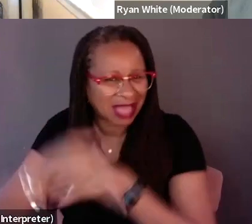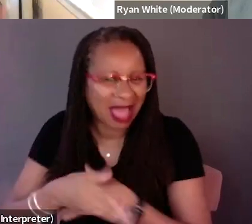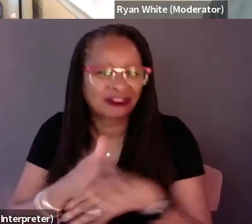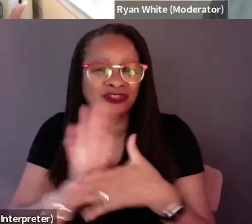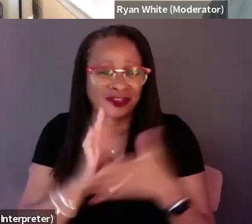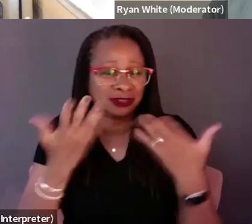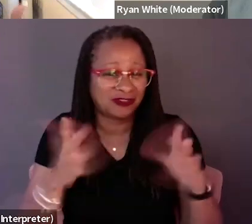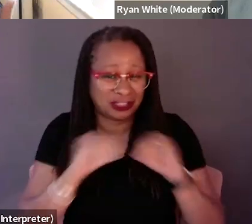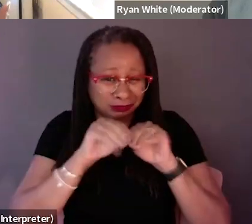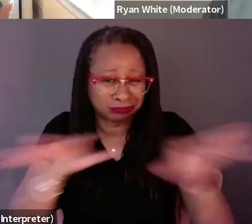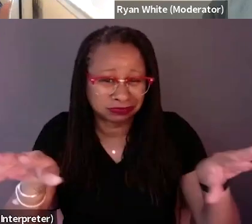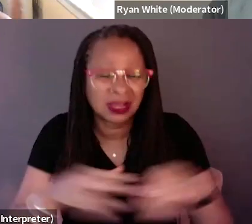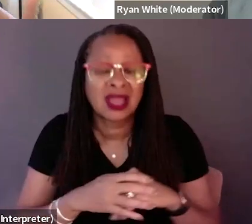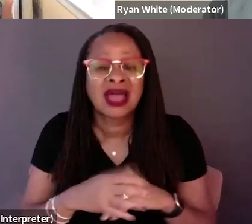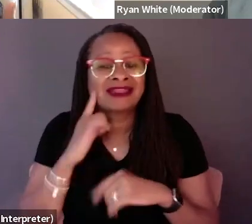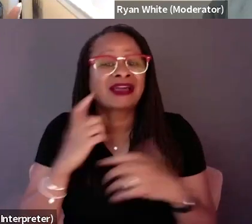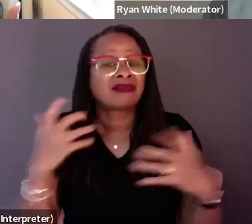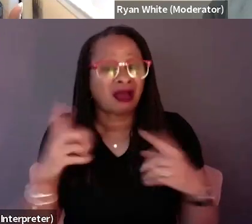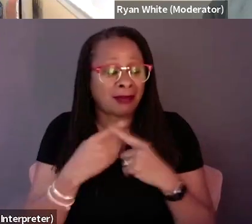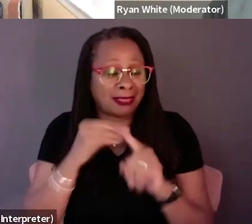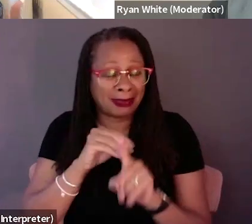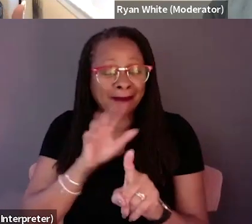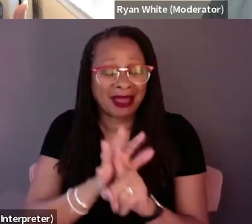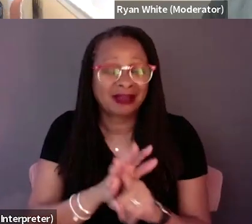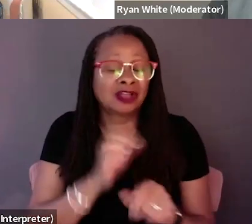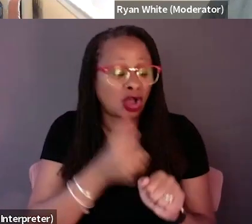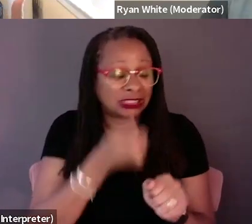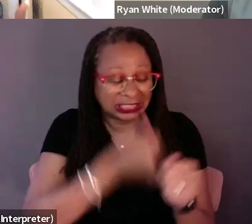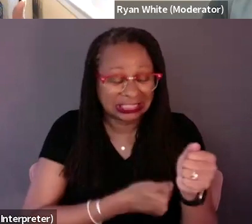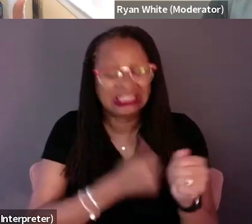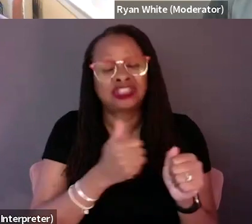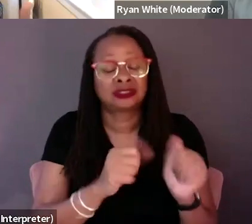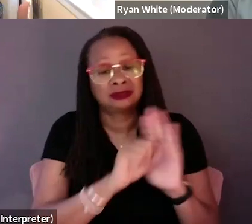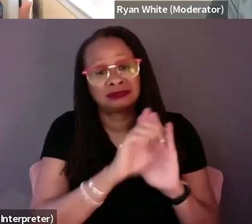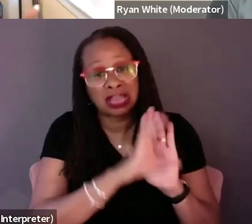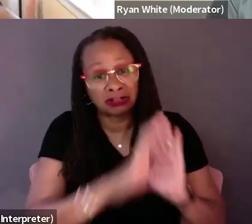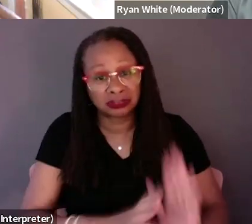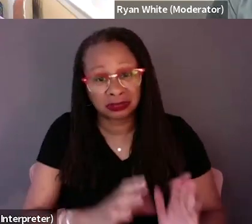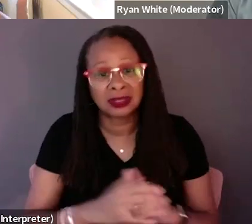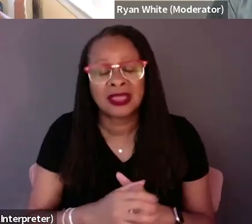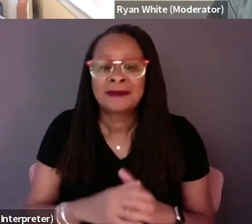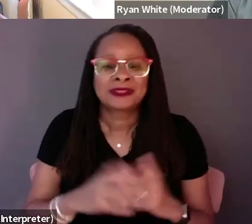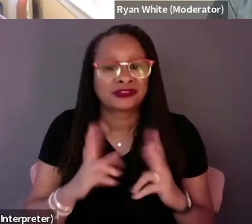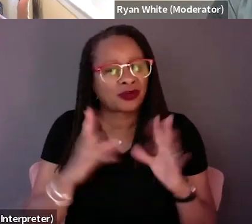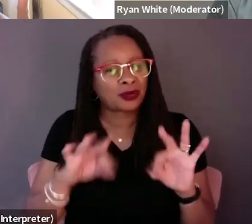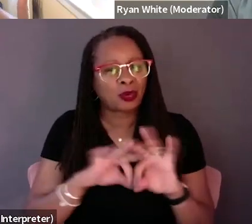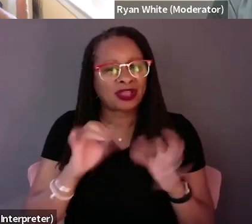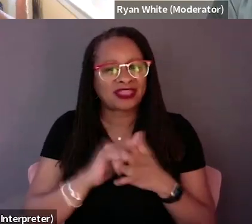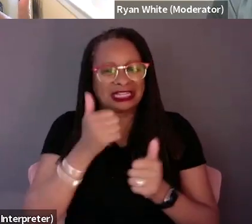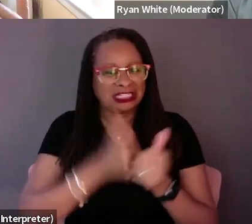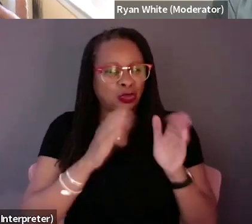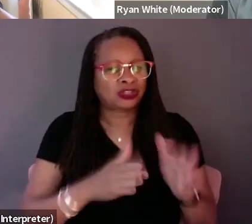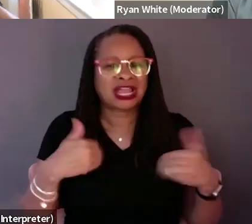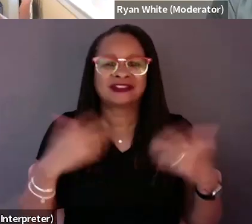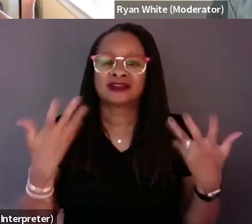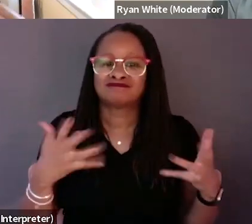like thinking a lot about what the impact would be, it seemed clear that it was really important that people were already